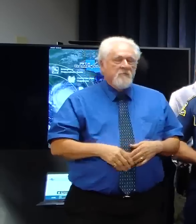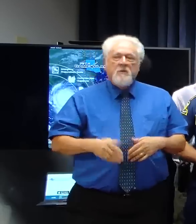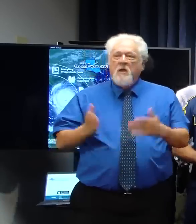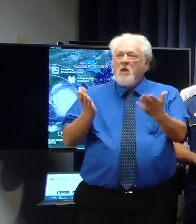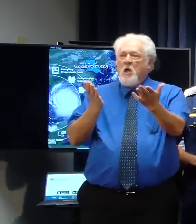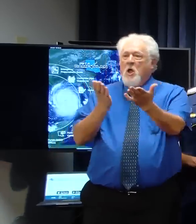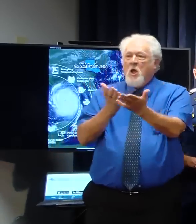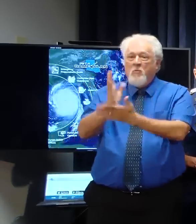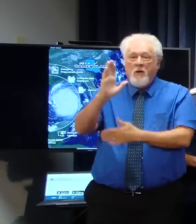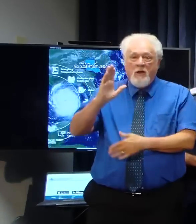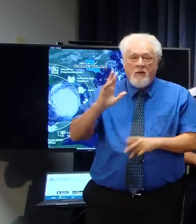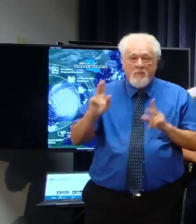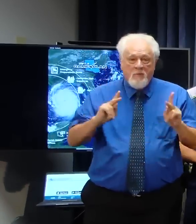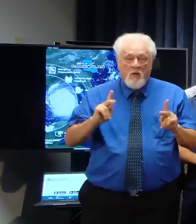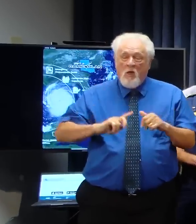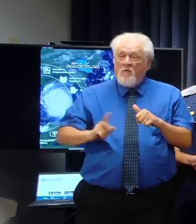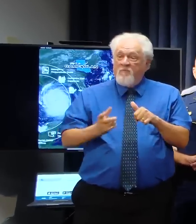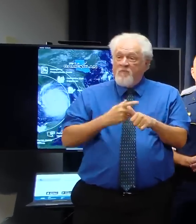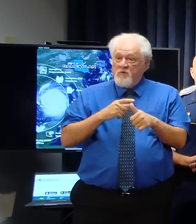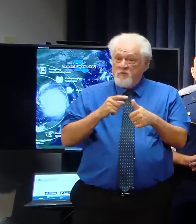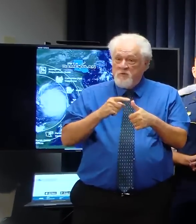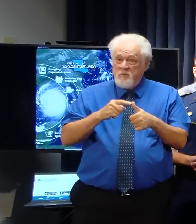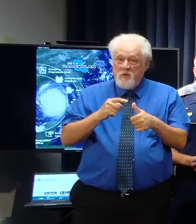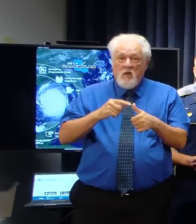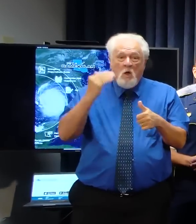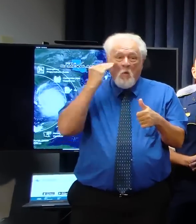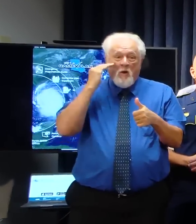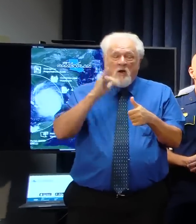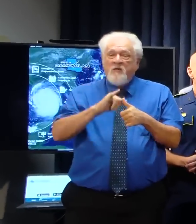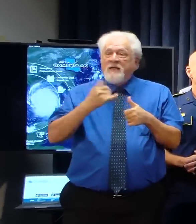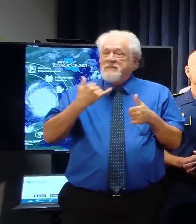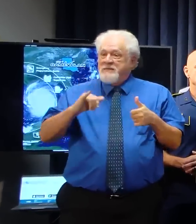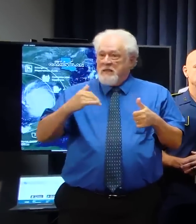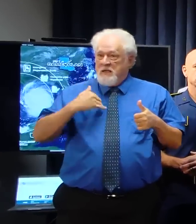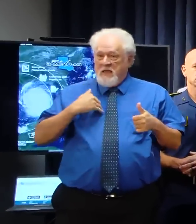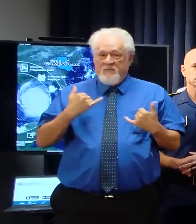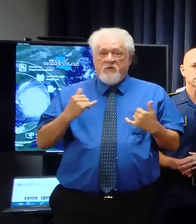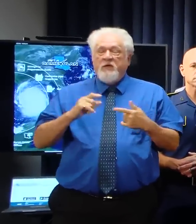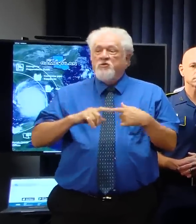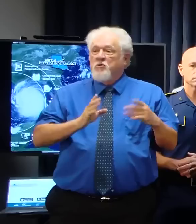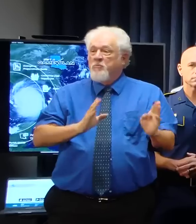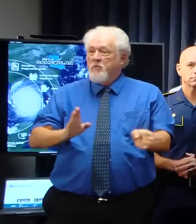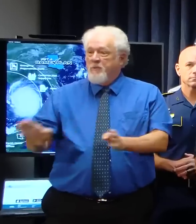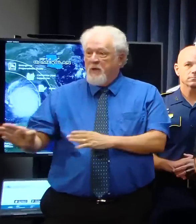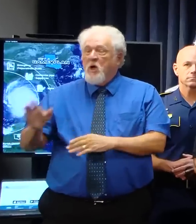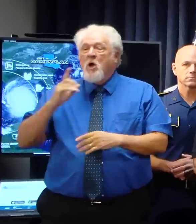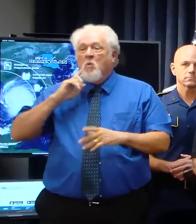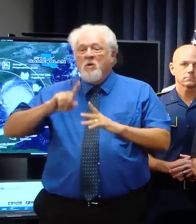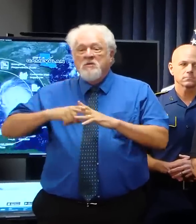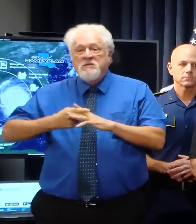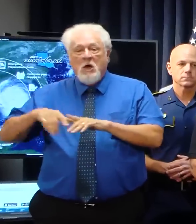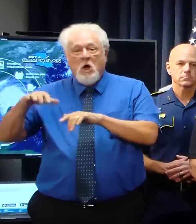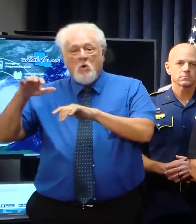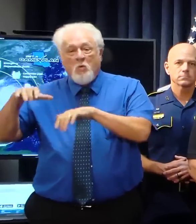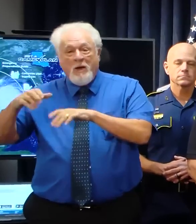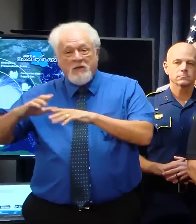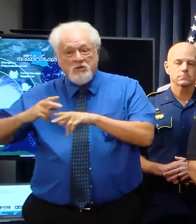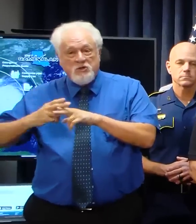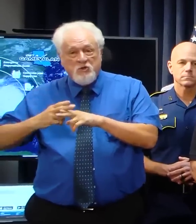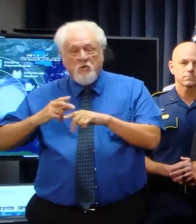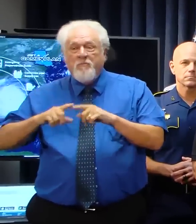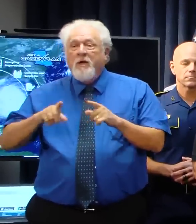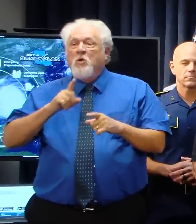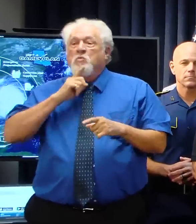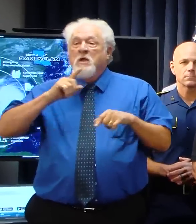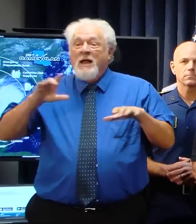All right, folks. Well, the first story here is to be aware that you still have today to prepare. We are going to start to get some rain in the area, but the real action